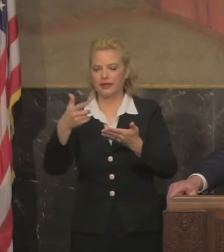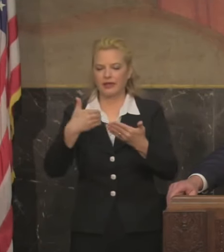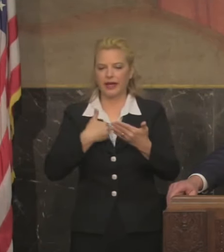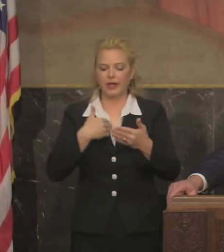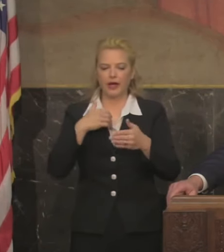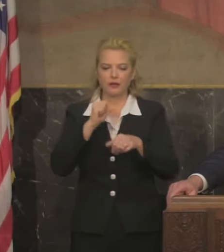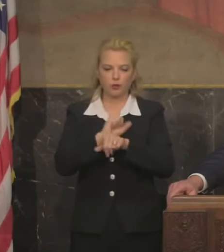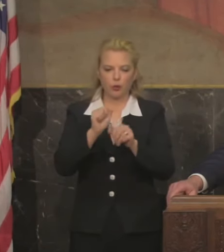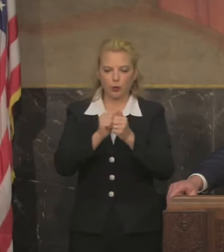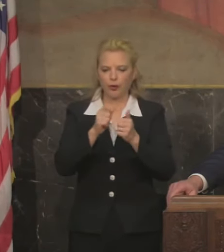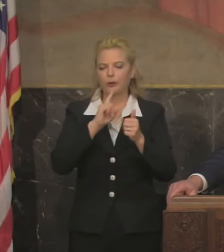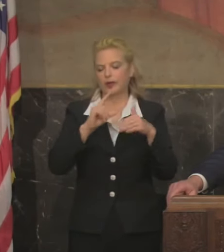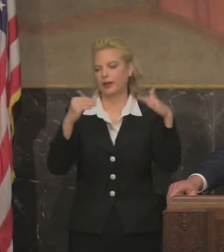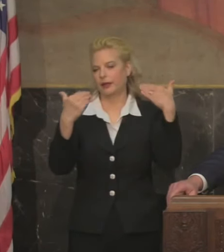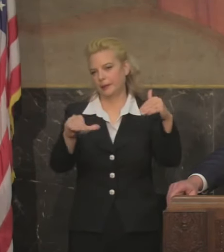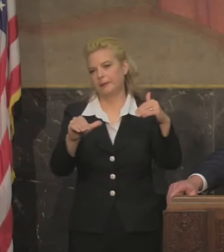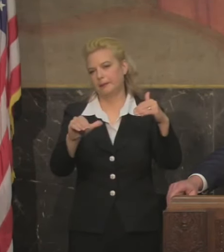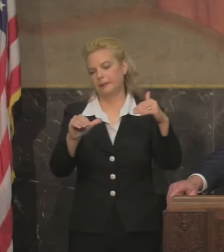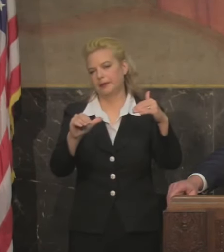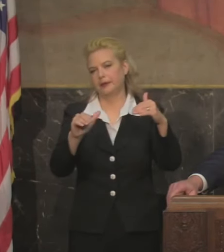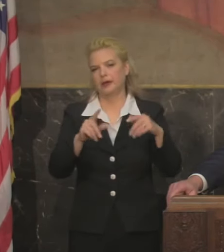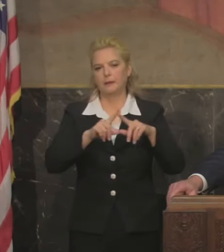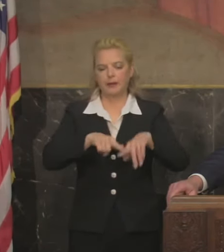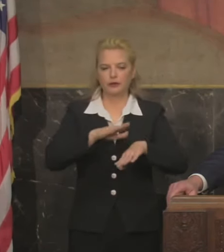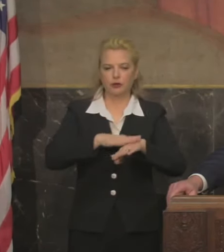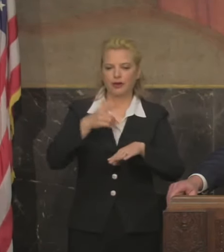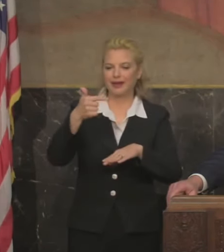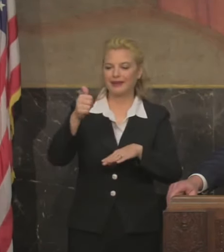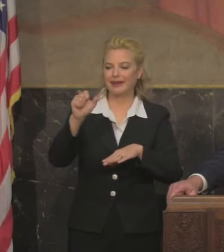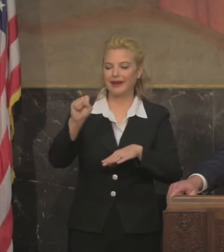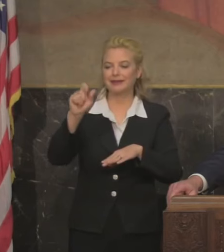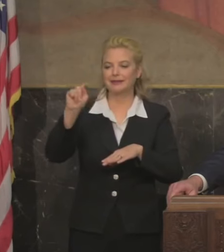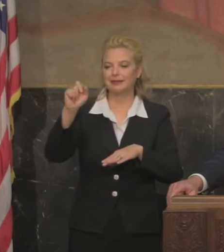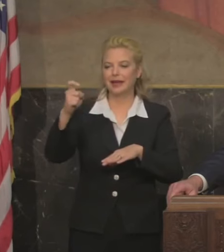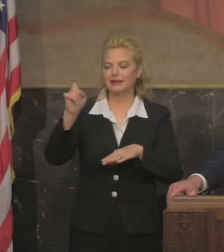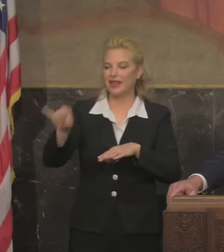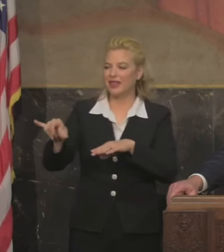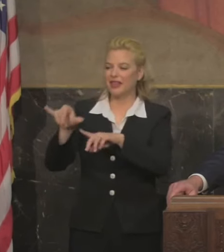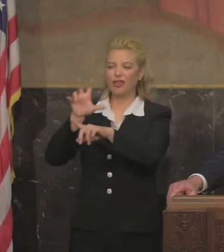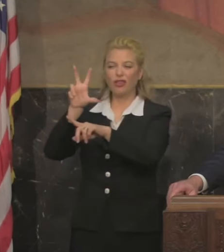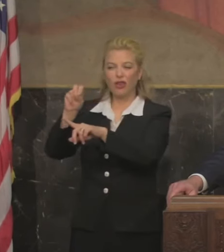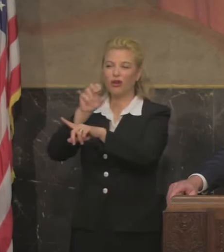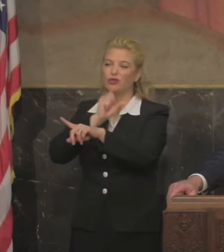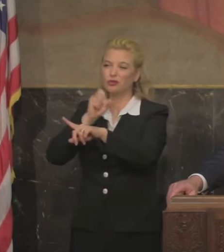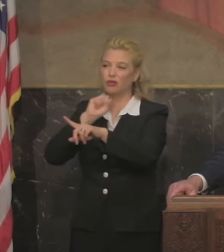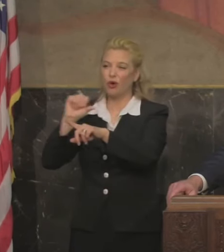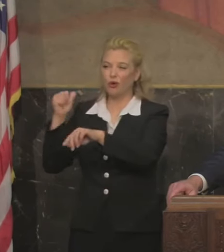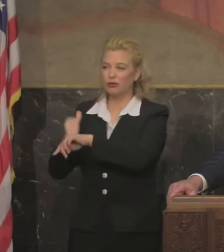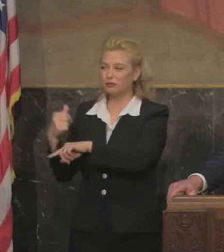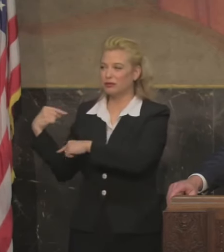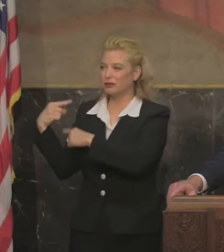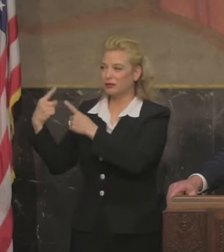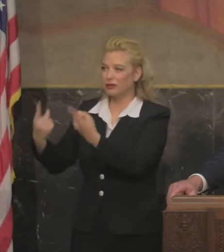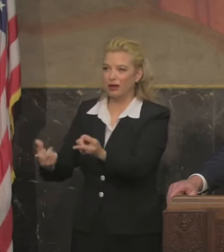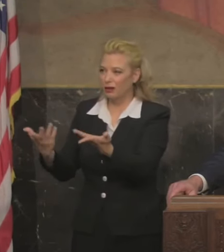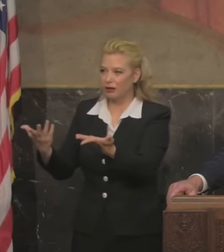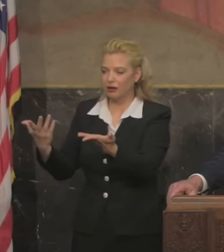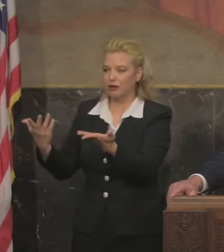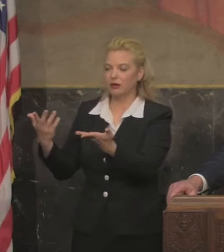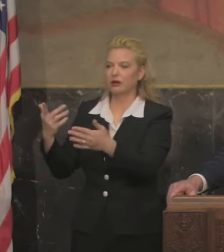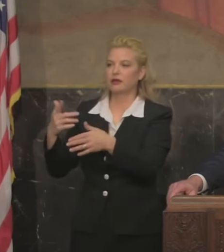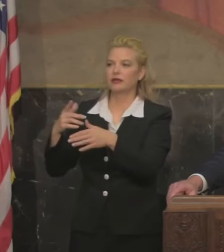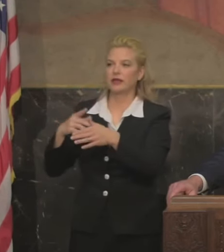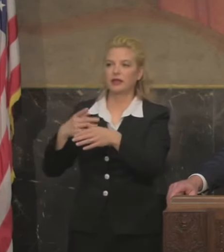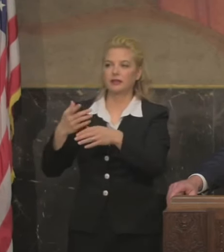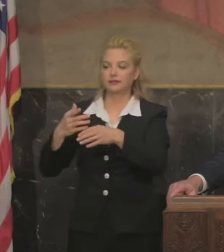too limited, and they're based on a gas tax that is 30 years old, and simply the inflation factor that